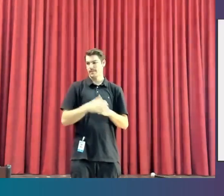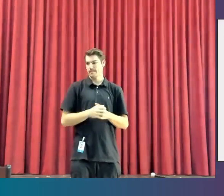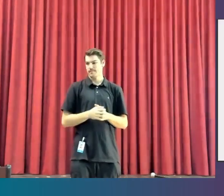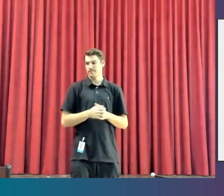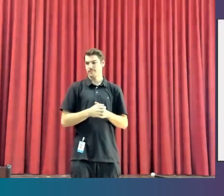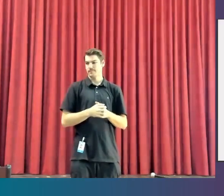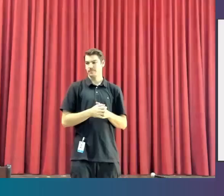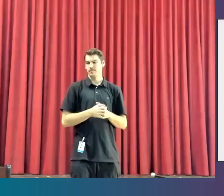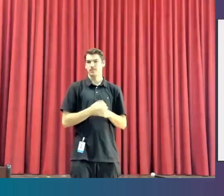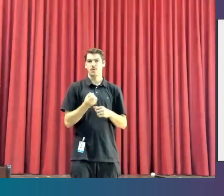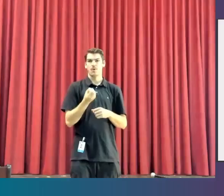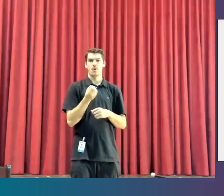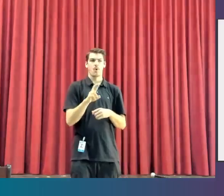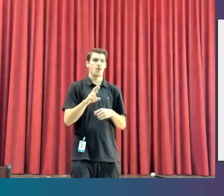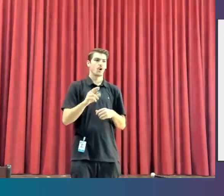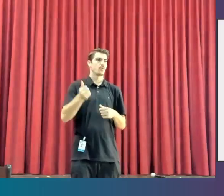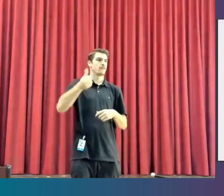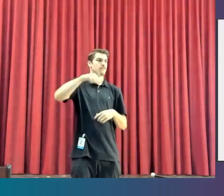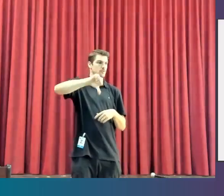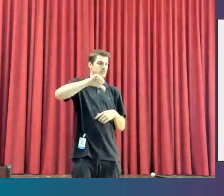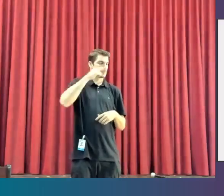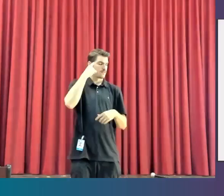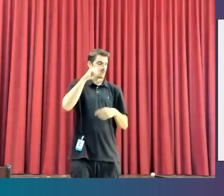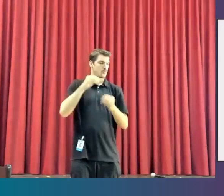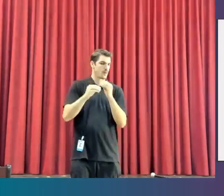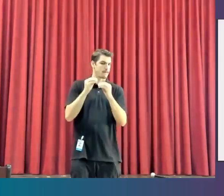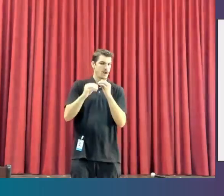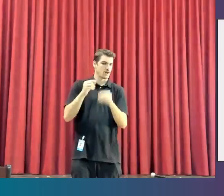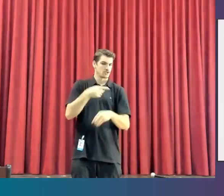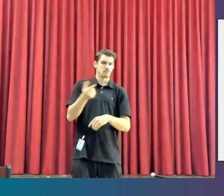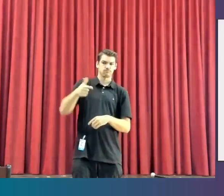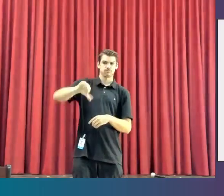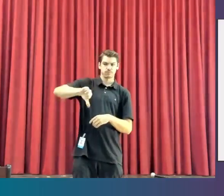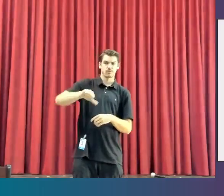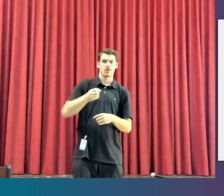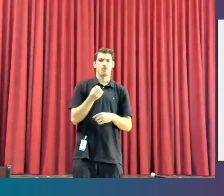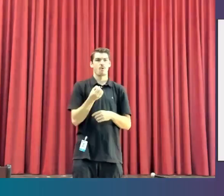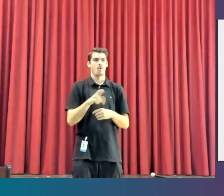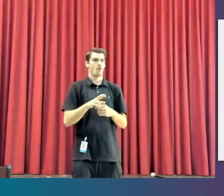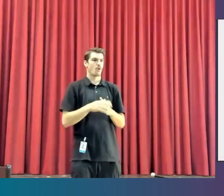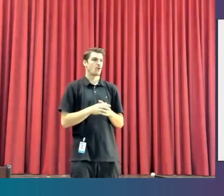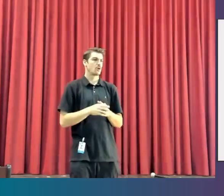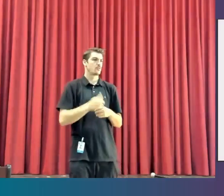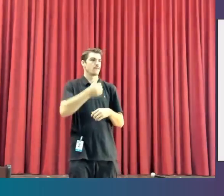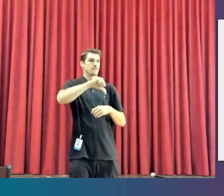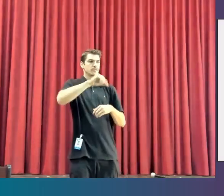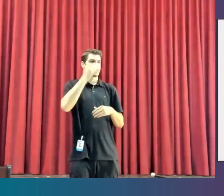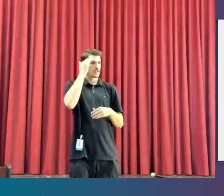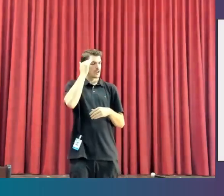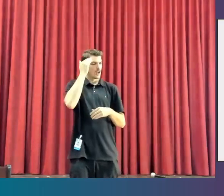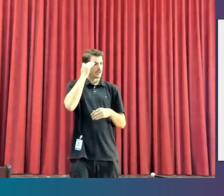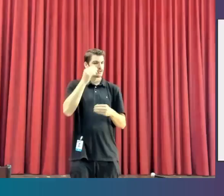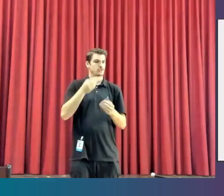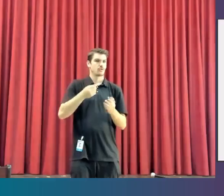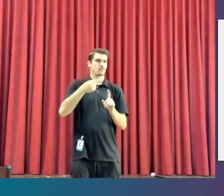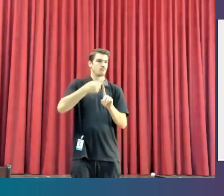Or refusing to do repairs, or refusing to acknowledge or accept